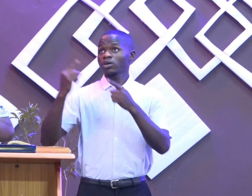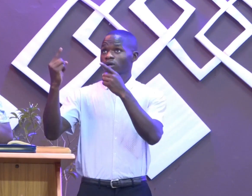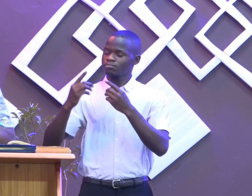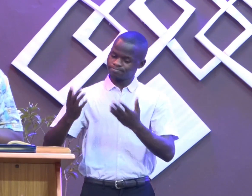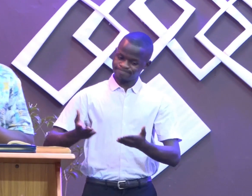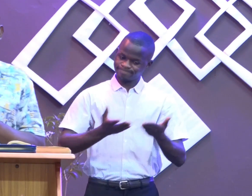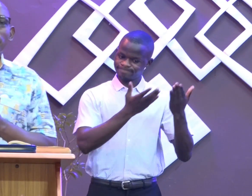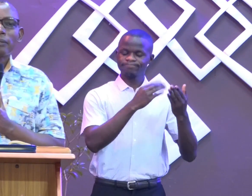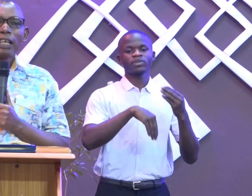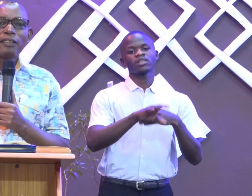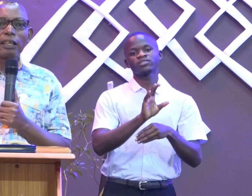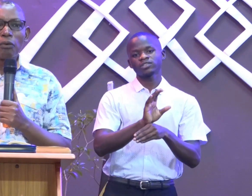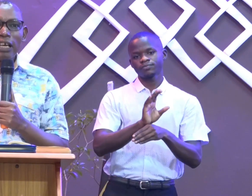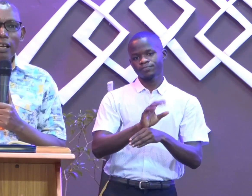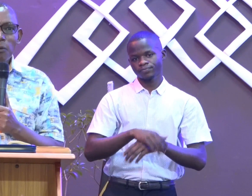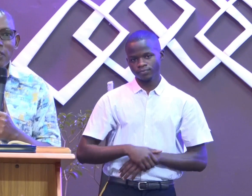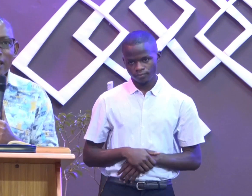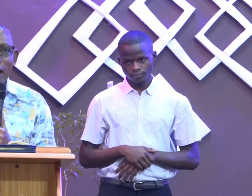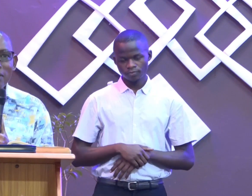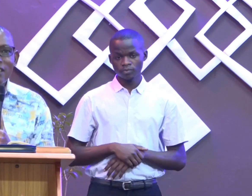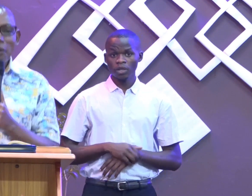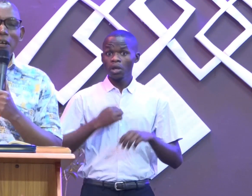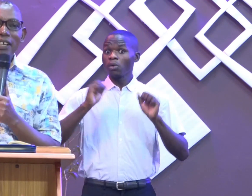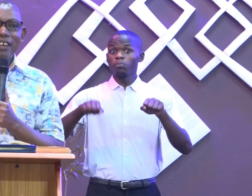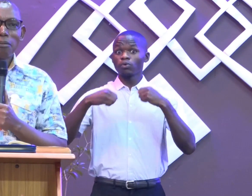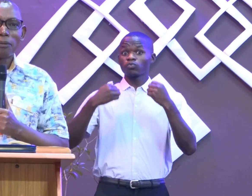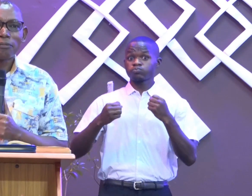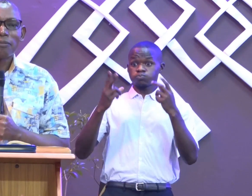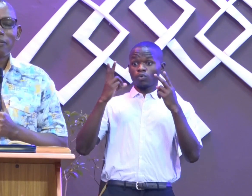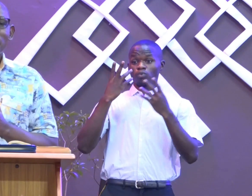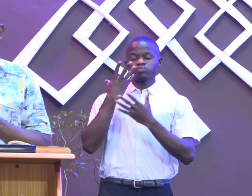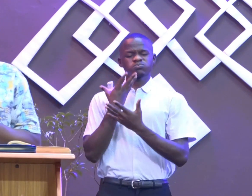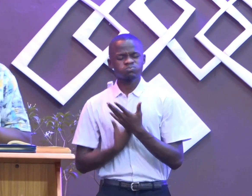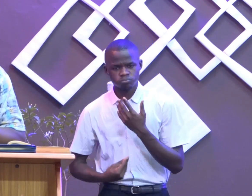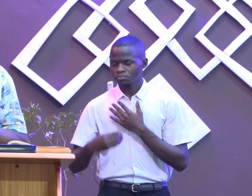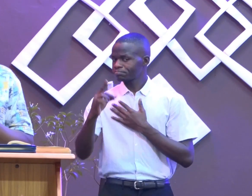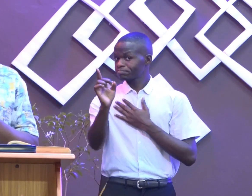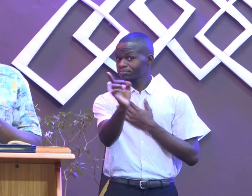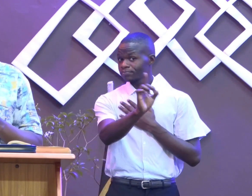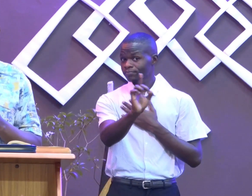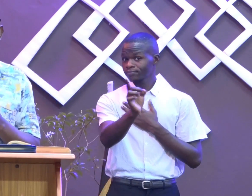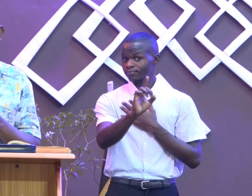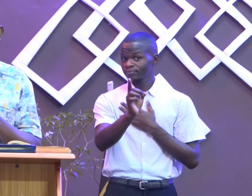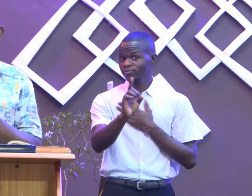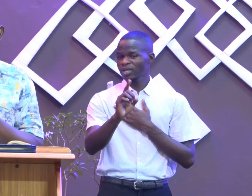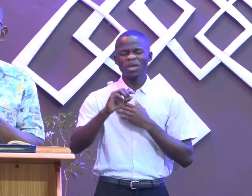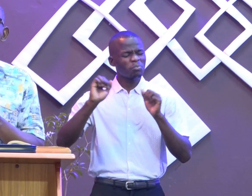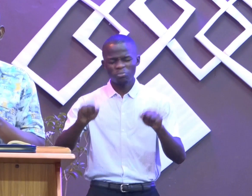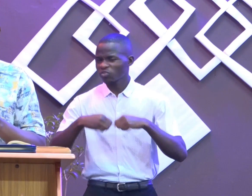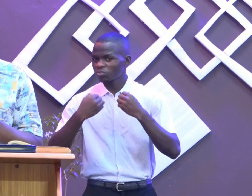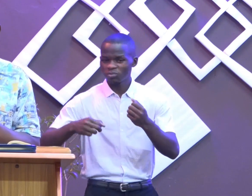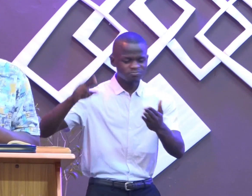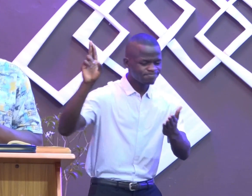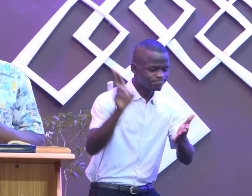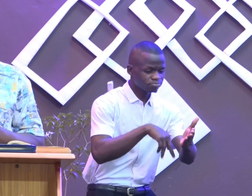journey until Christ will come back for the church. We are not going to give faint in the Lord of Jesus. We